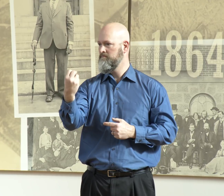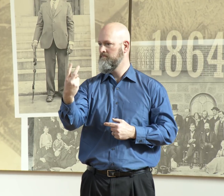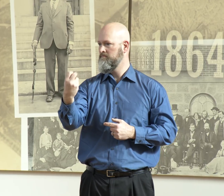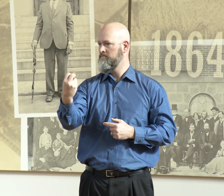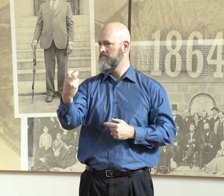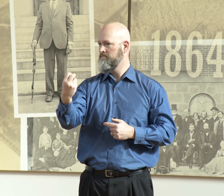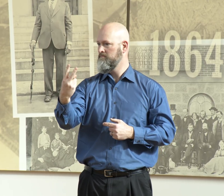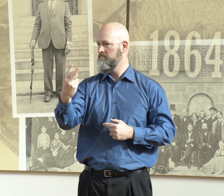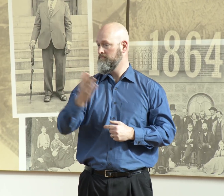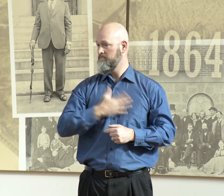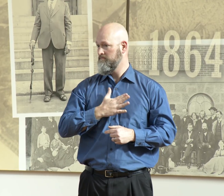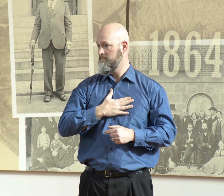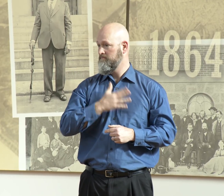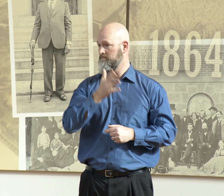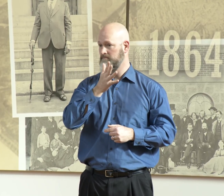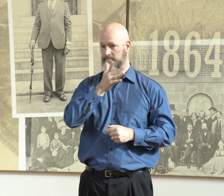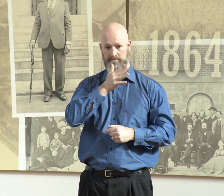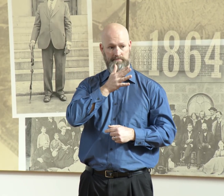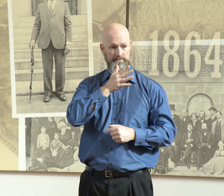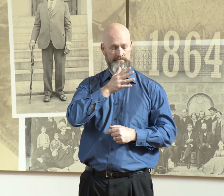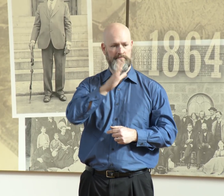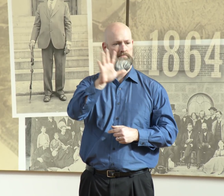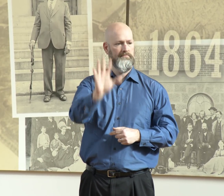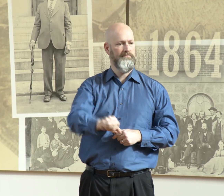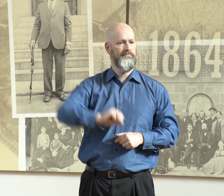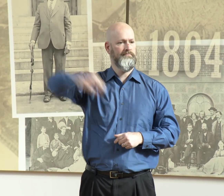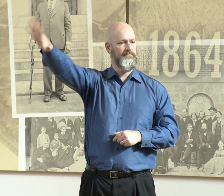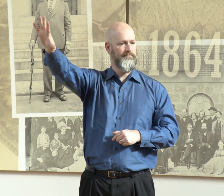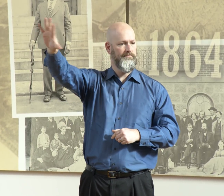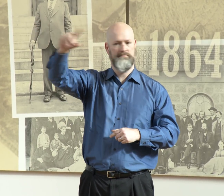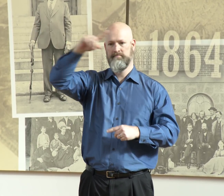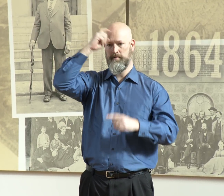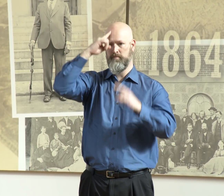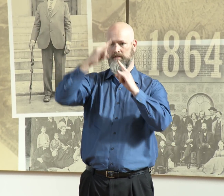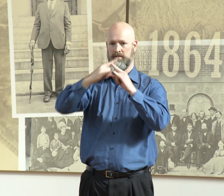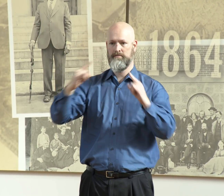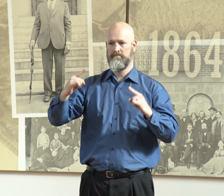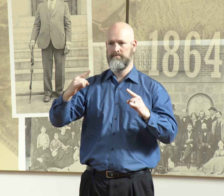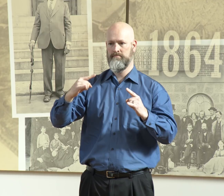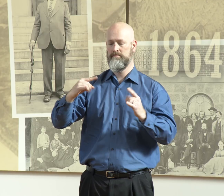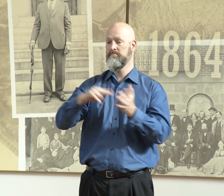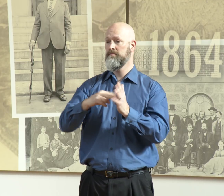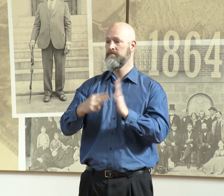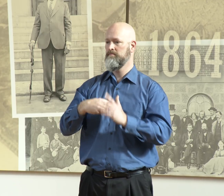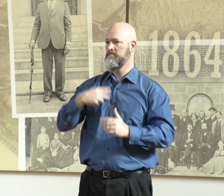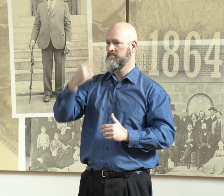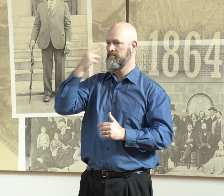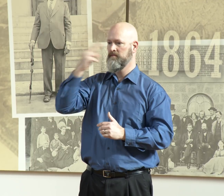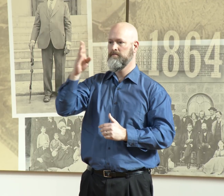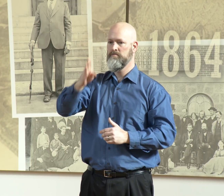I didn't appreciate him until I was 12 years old. My mother sent me to summer